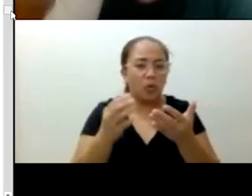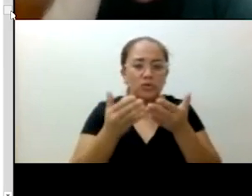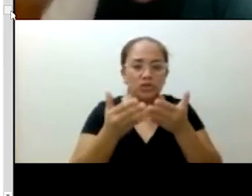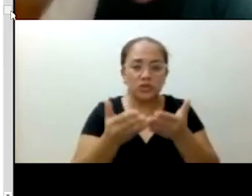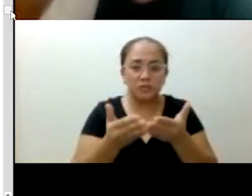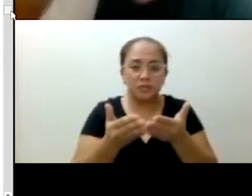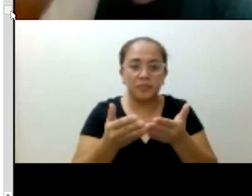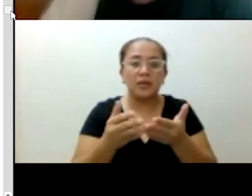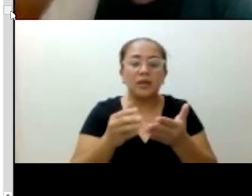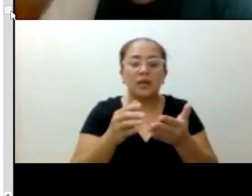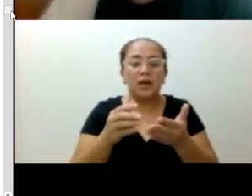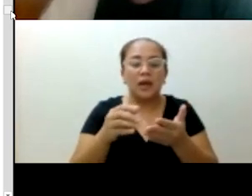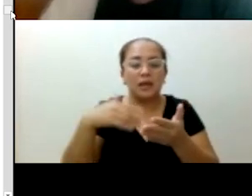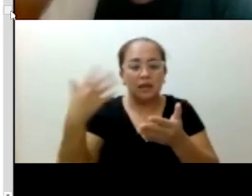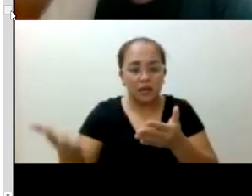then bus.